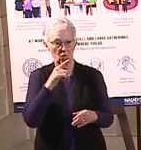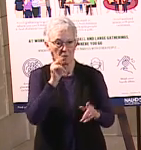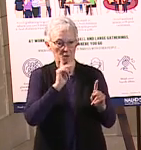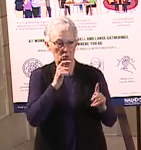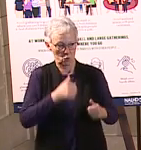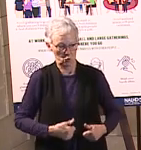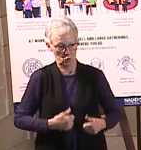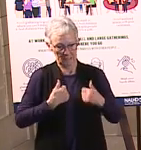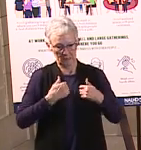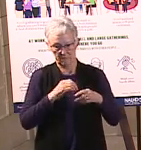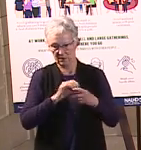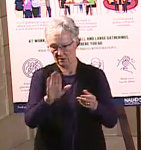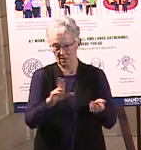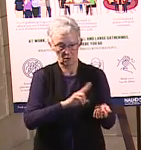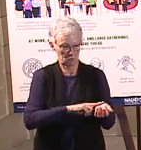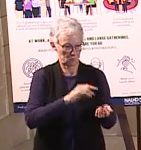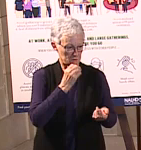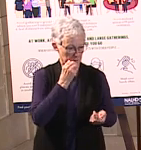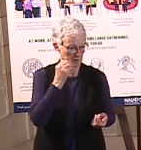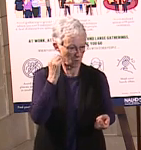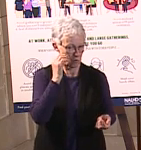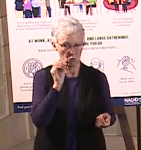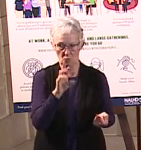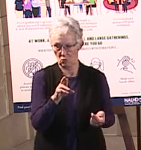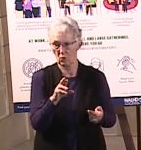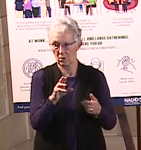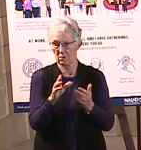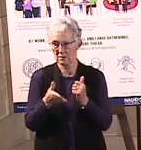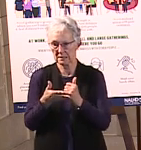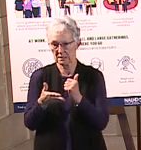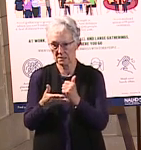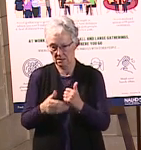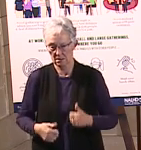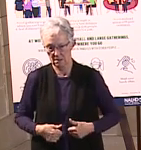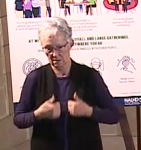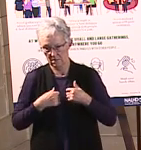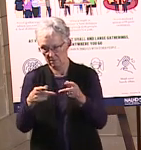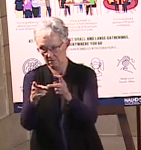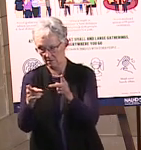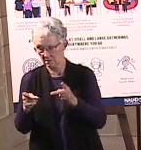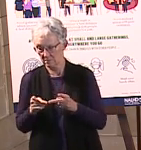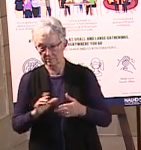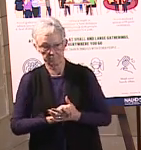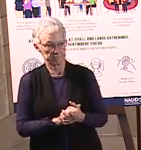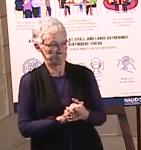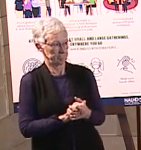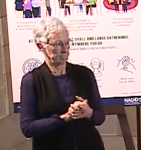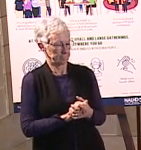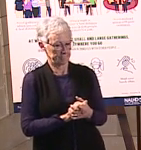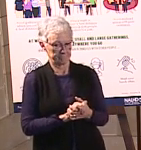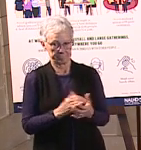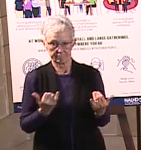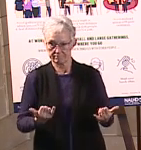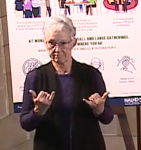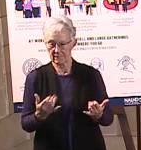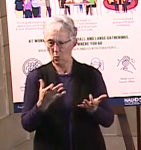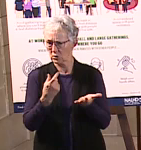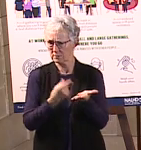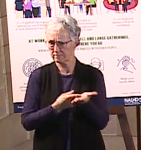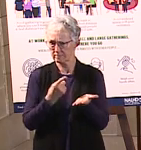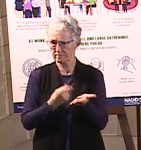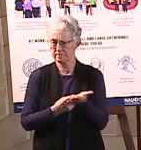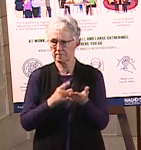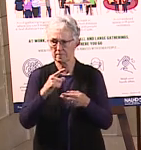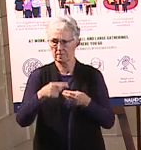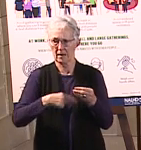right. So next, just want to talk a little bit about the quarantine change that the Department of Health and